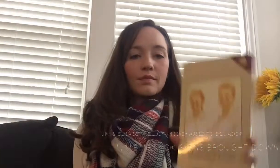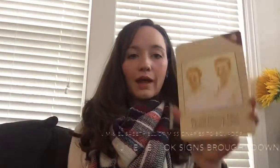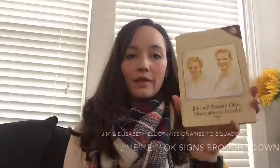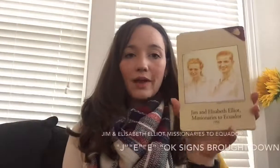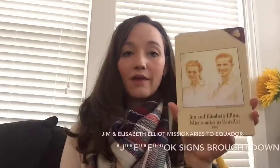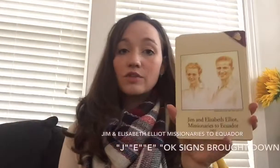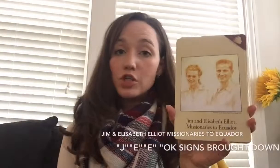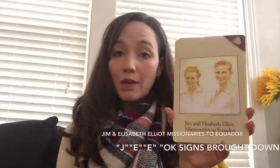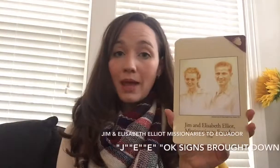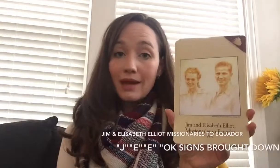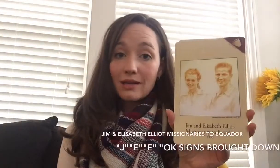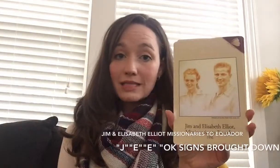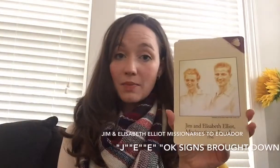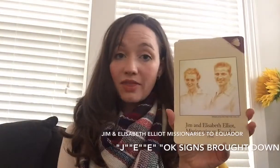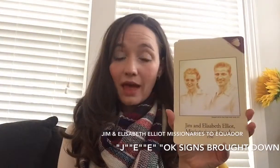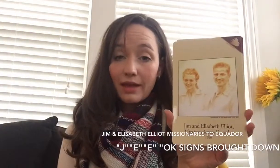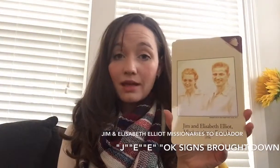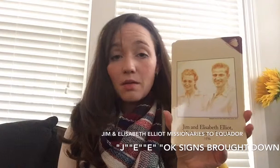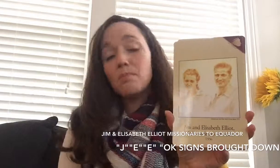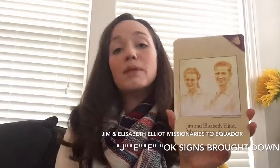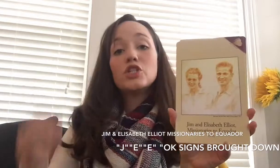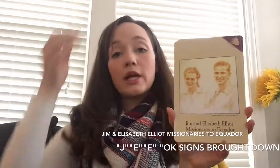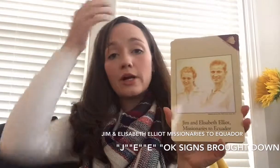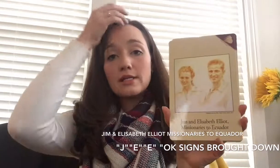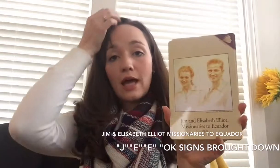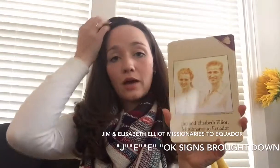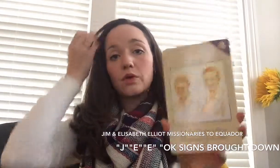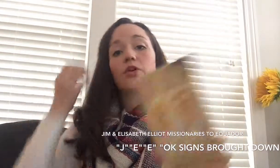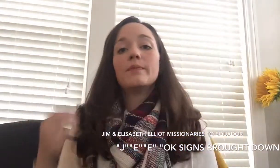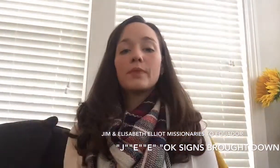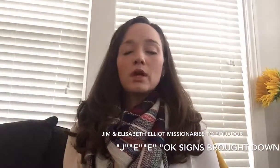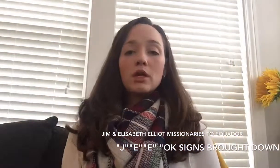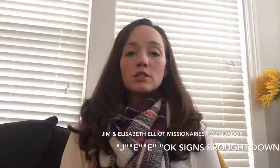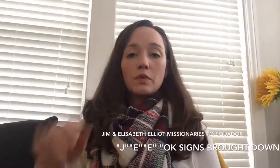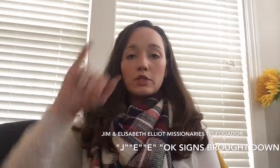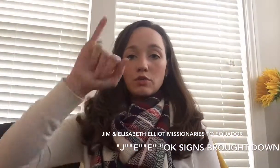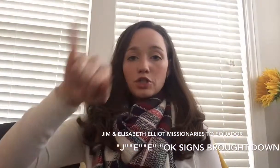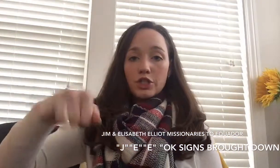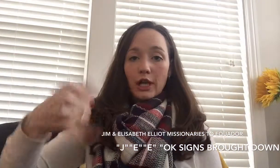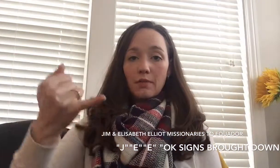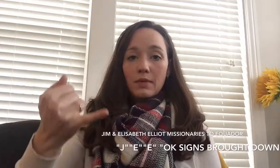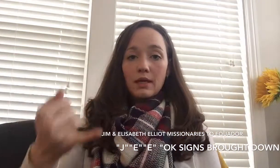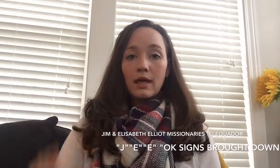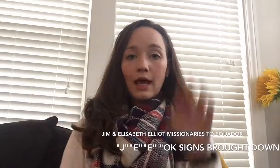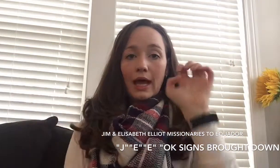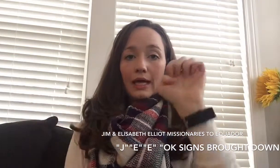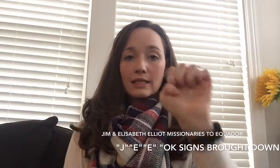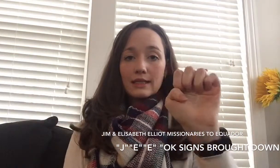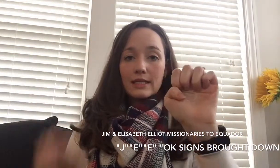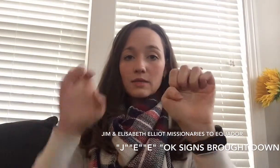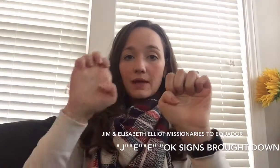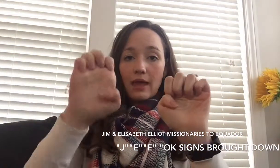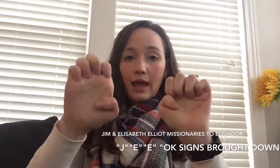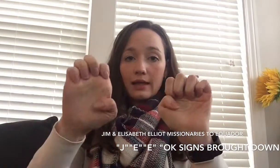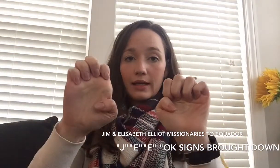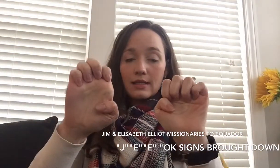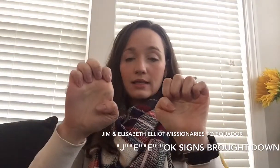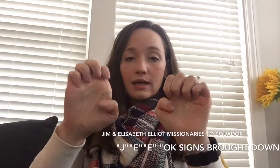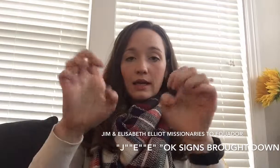And then we have Jim and Elizabeth Elliot, missionaries to Ecuador. So we do Jim and Elizabeth Elliot, and